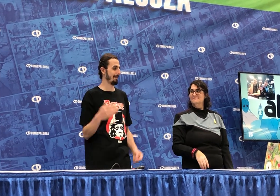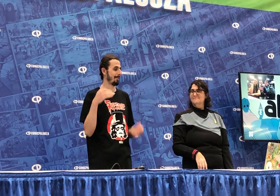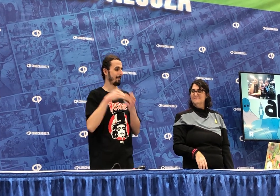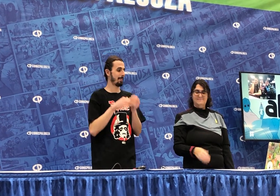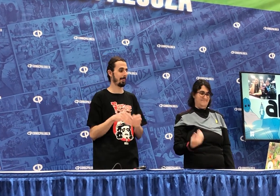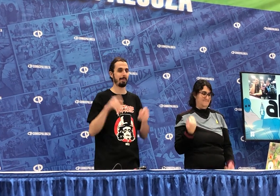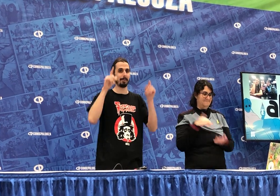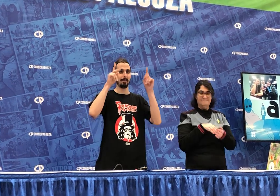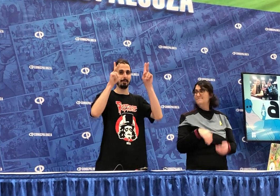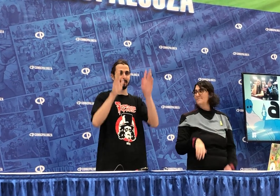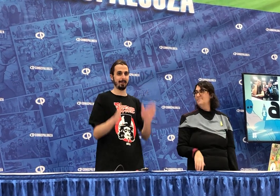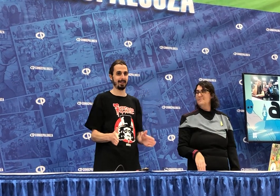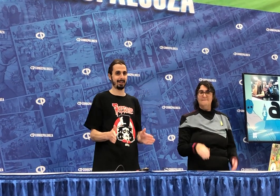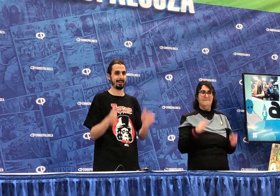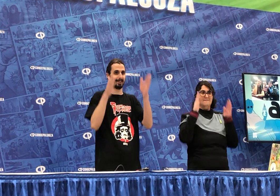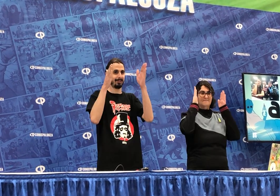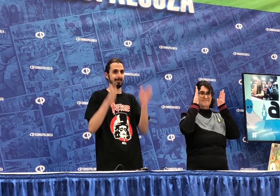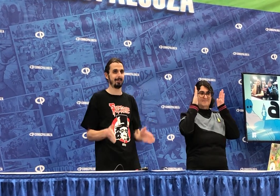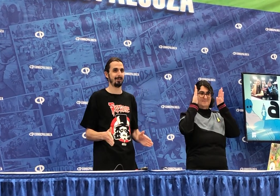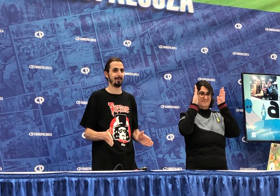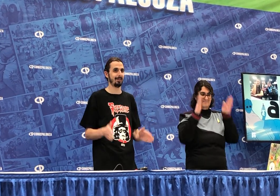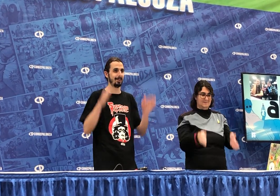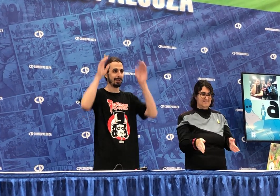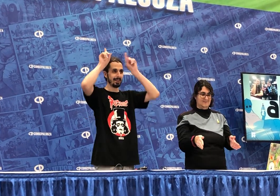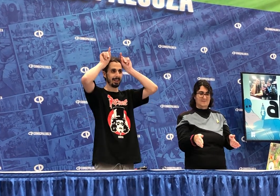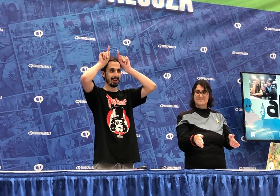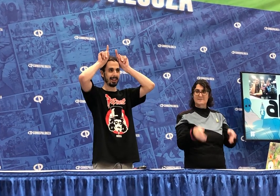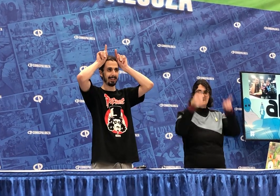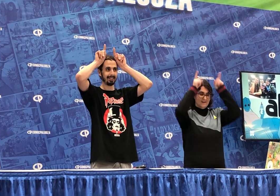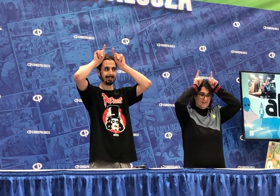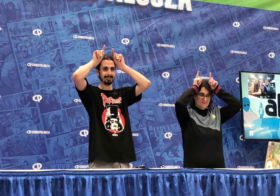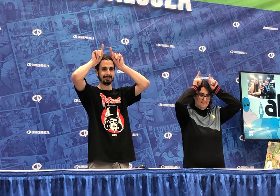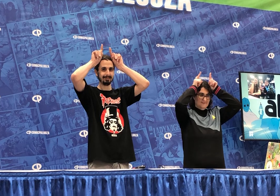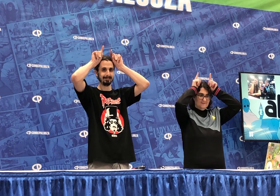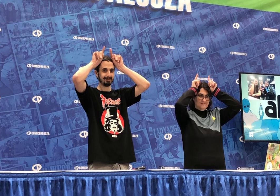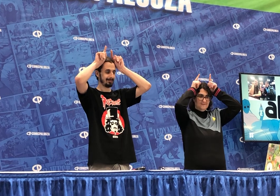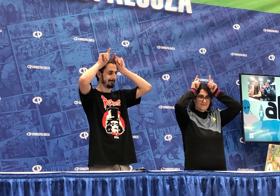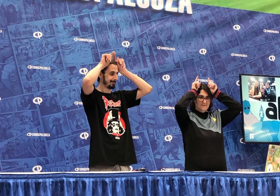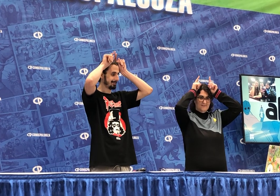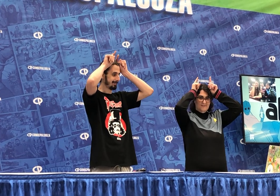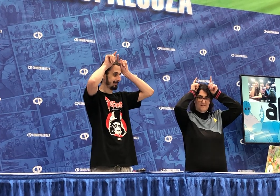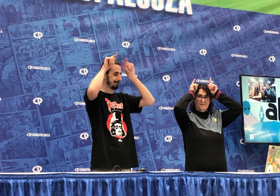the head. So again, we have resident, alien,